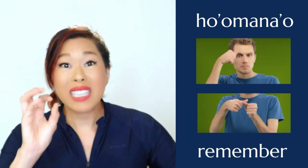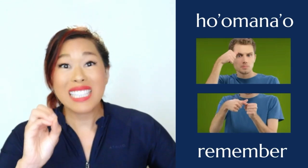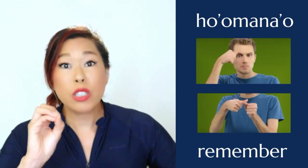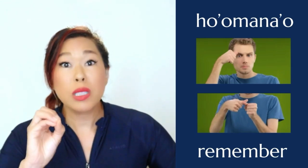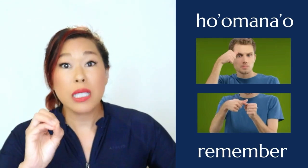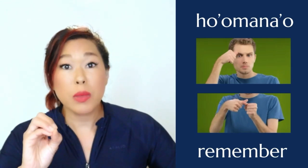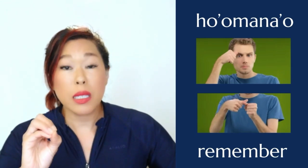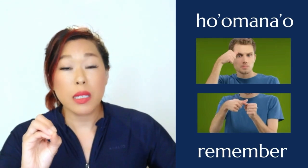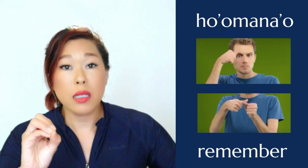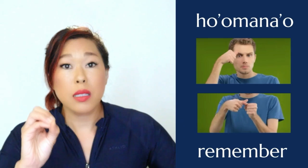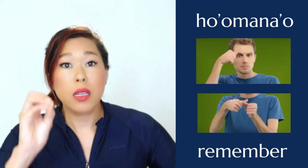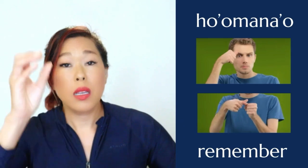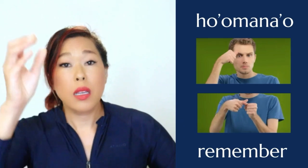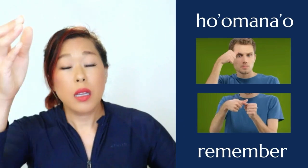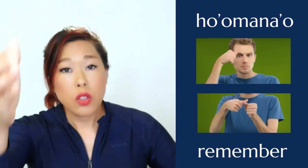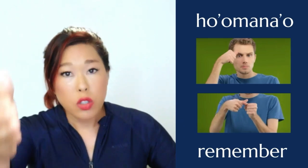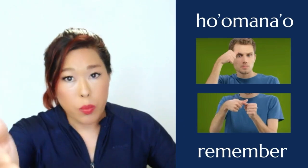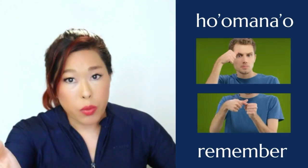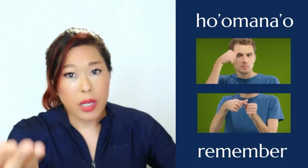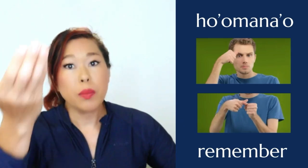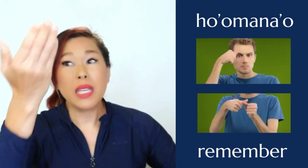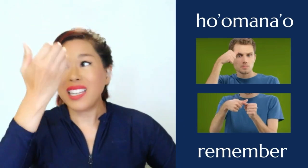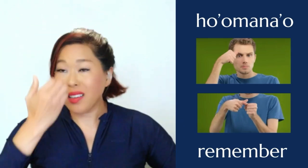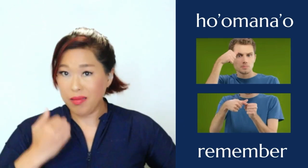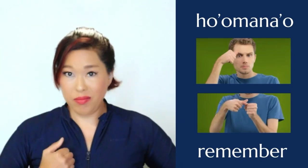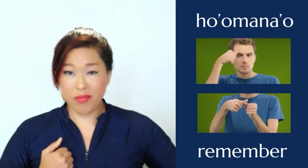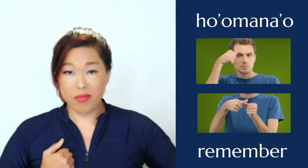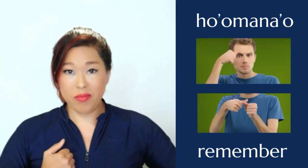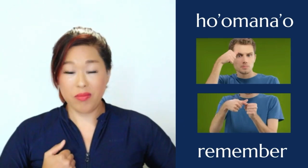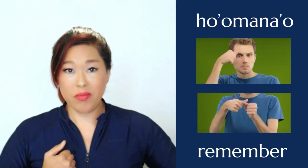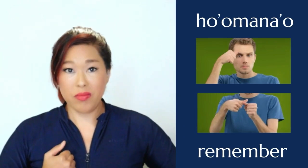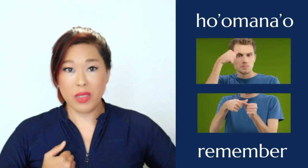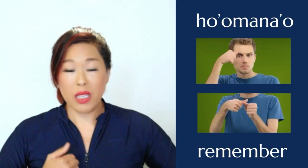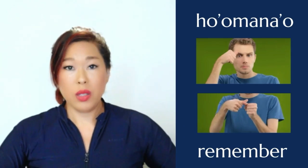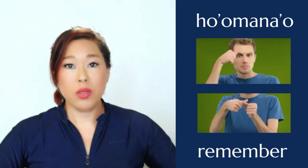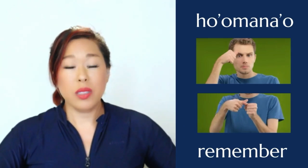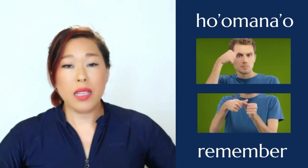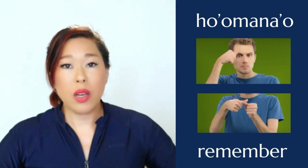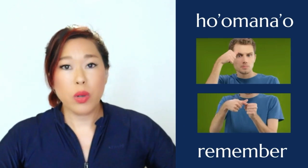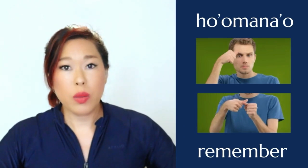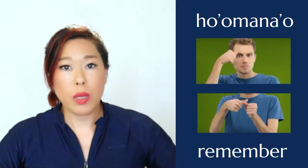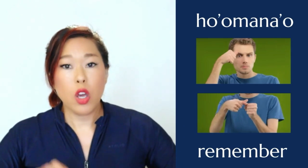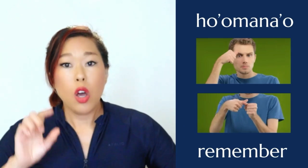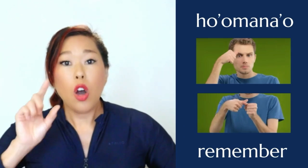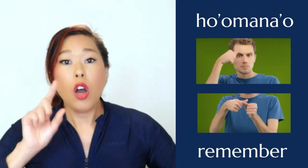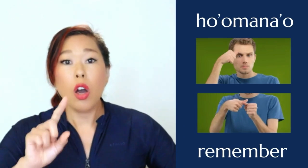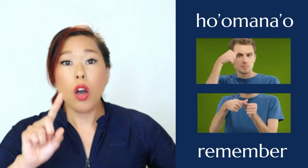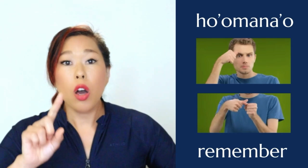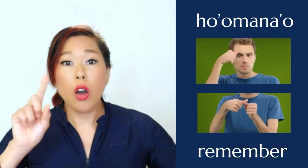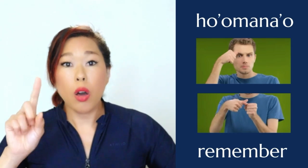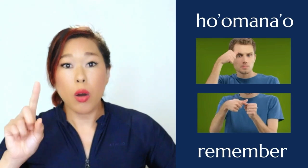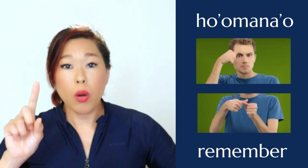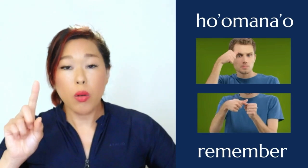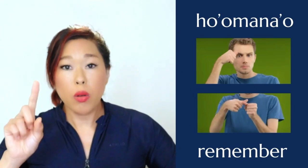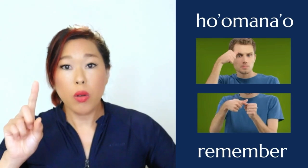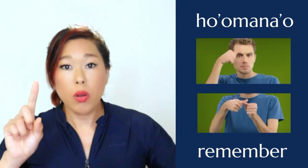remember, literally means to bring meaning. So say that with me.